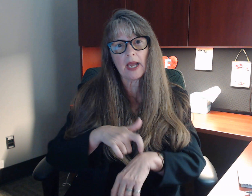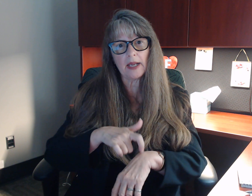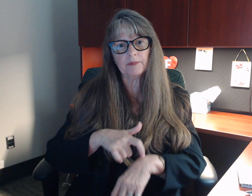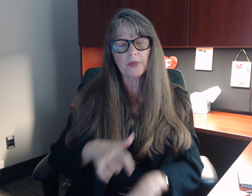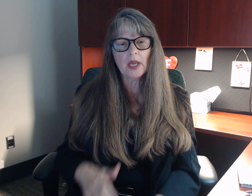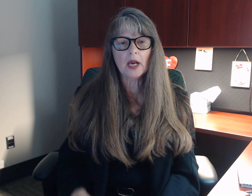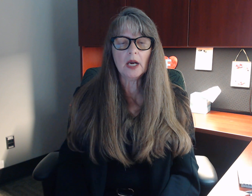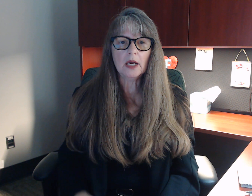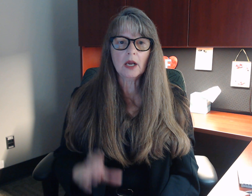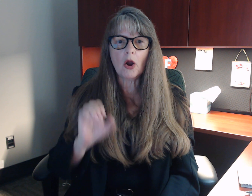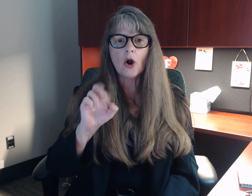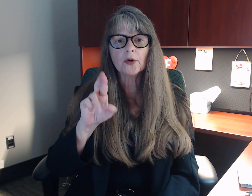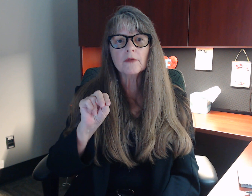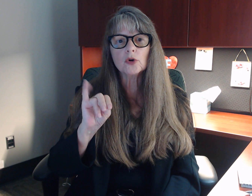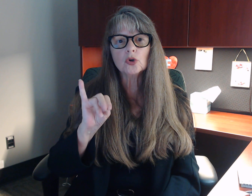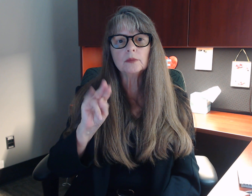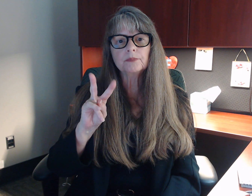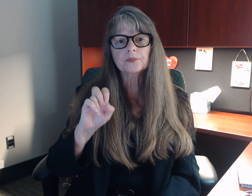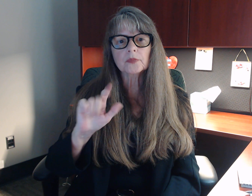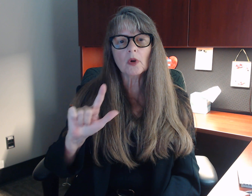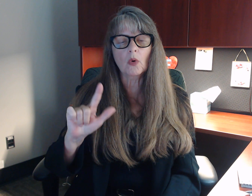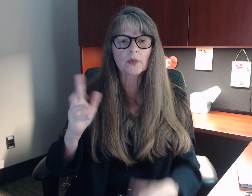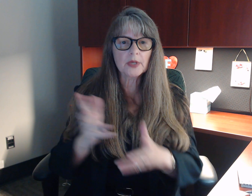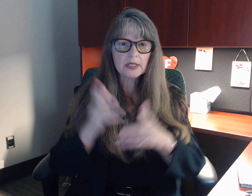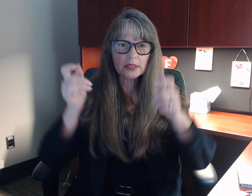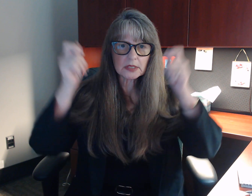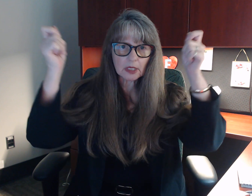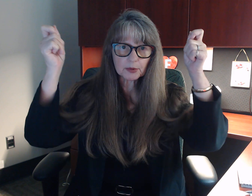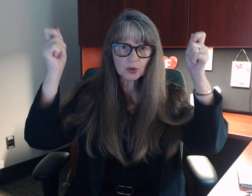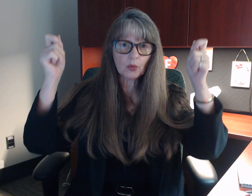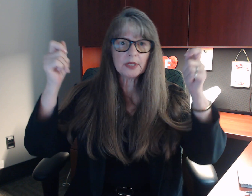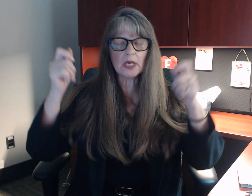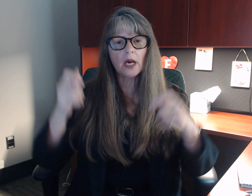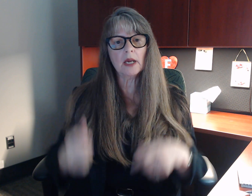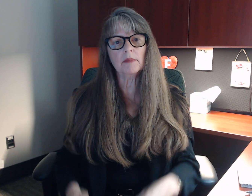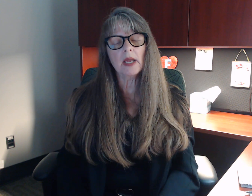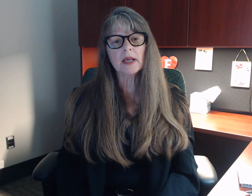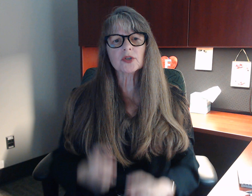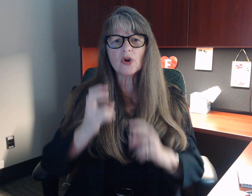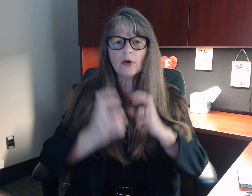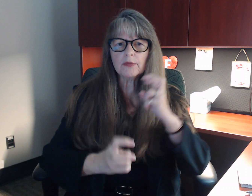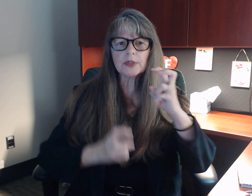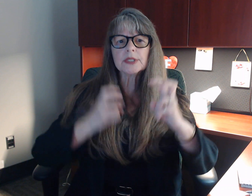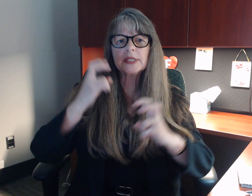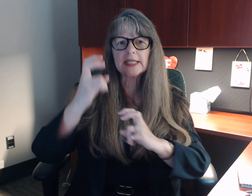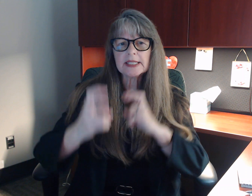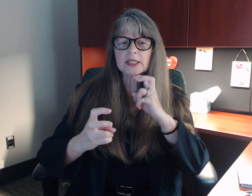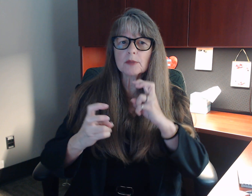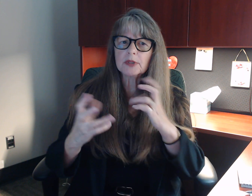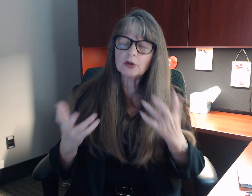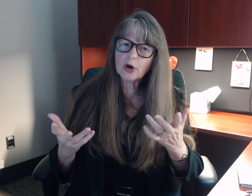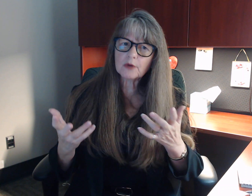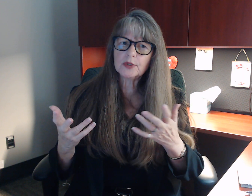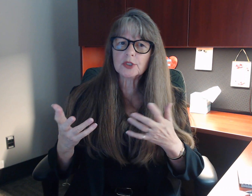time. Carnival, or the celebratory time, because carnival is this, and so, but their carnival is not.